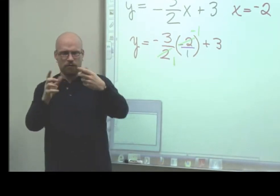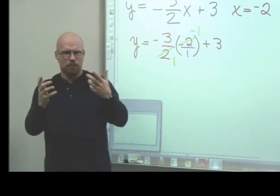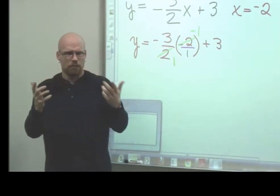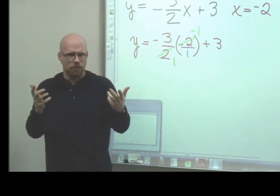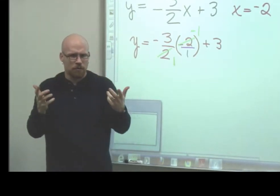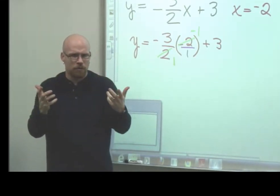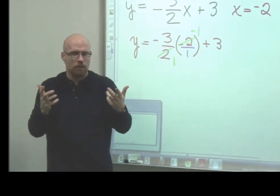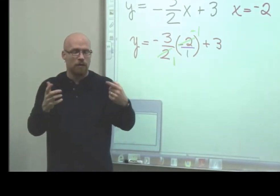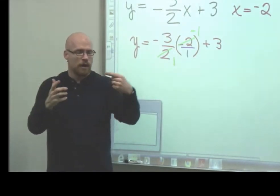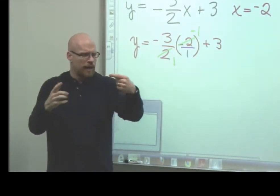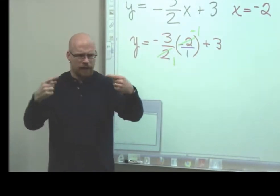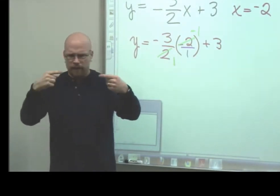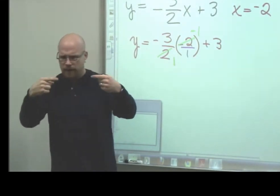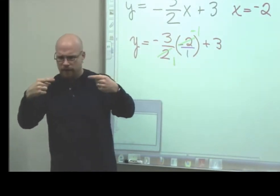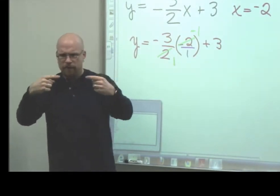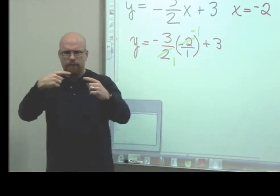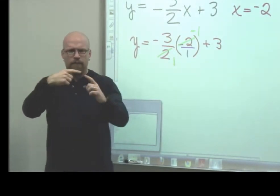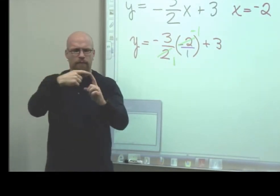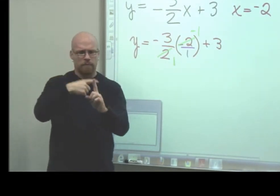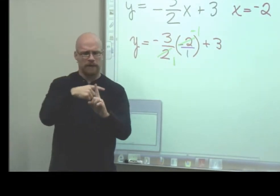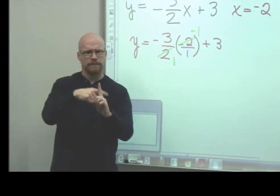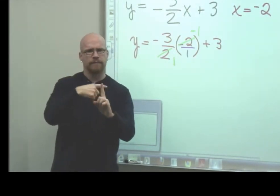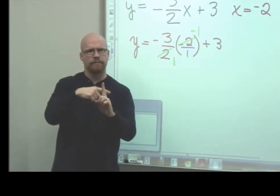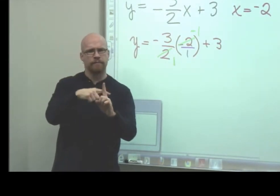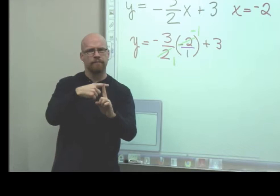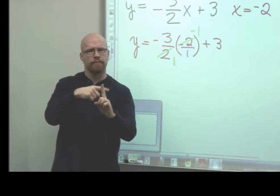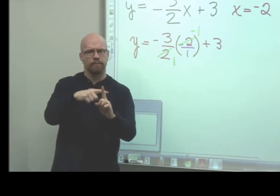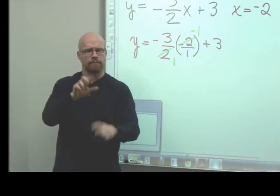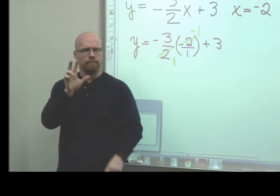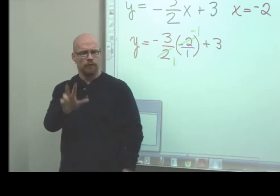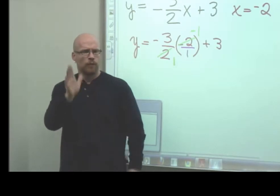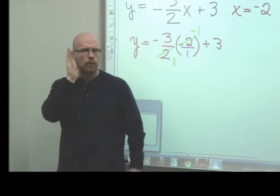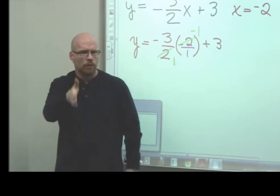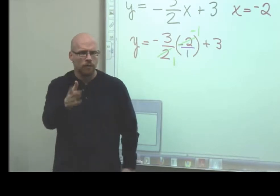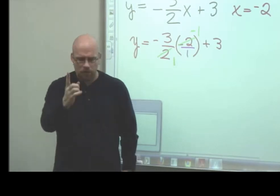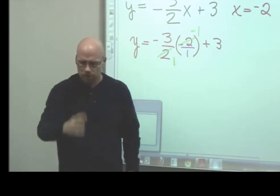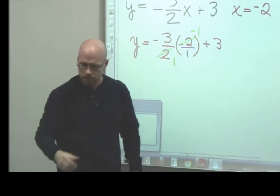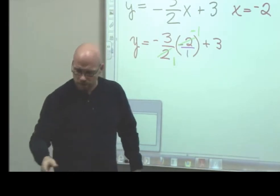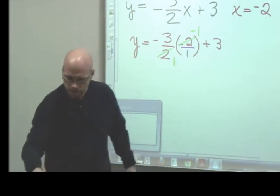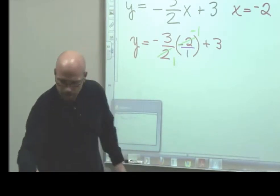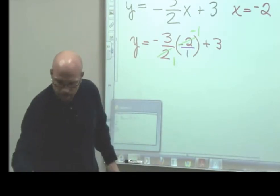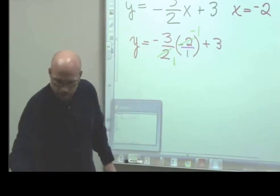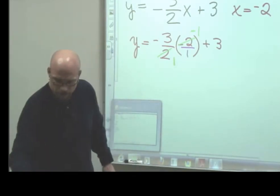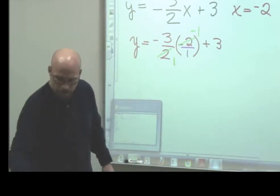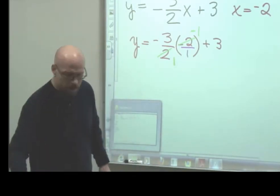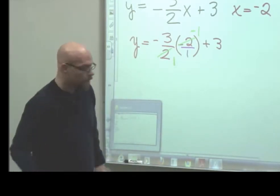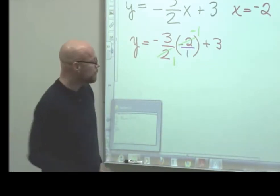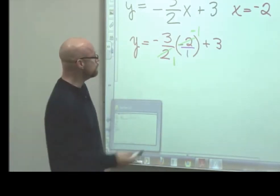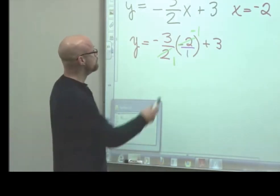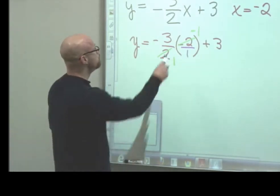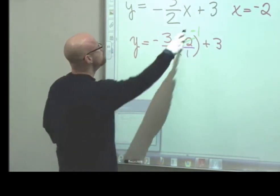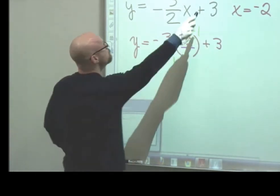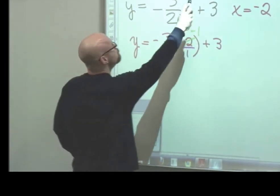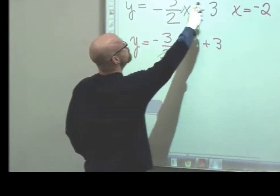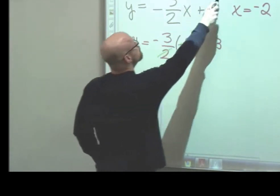is negative 3 times negative 1, we have a negative and a negative. It's a positive. It's going to be positive 3.